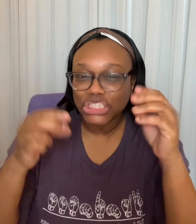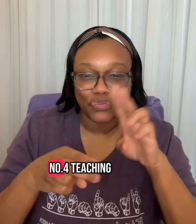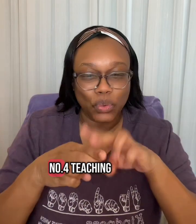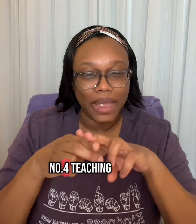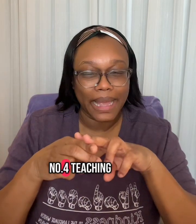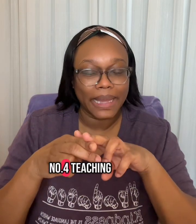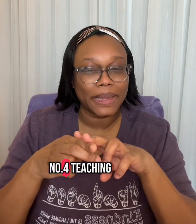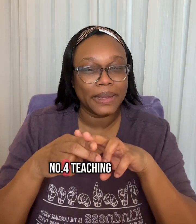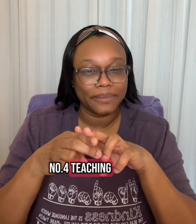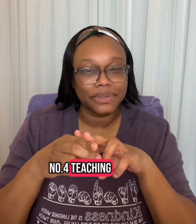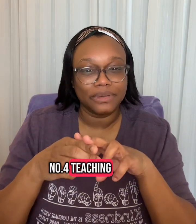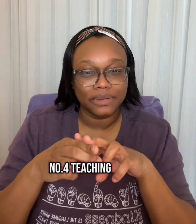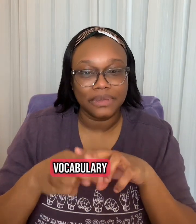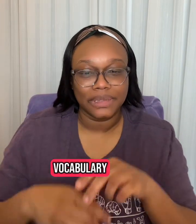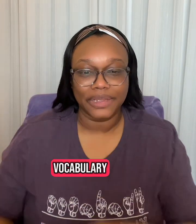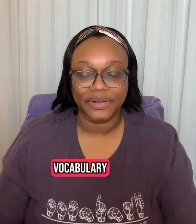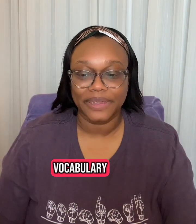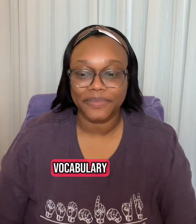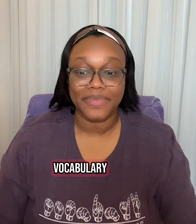Number 4, teaching vocabulary.